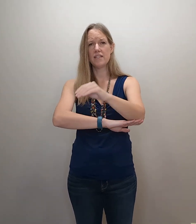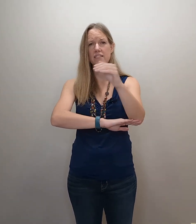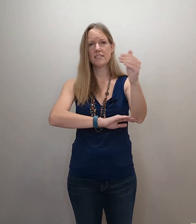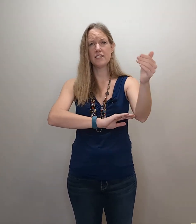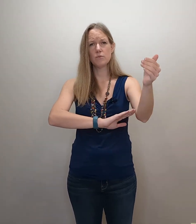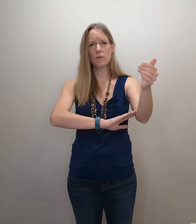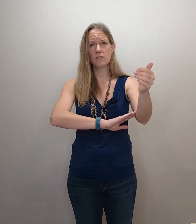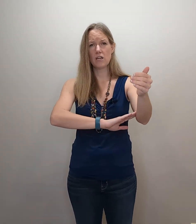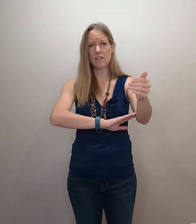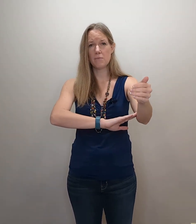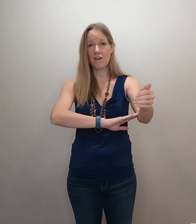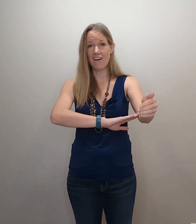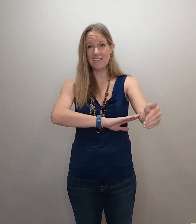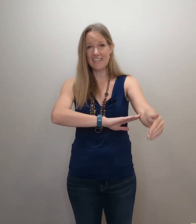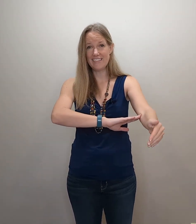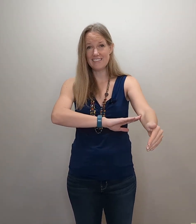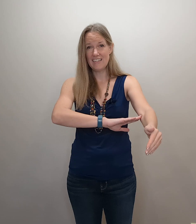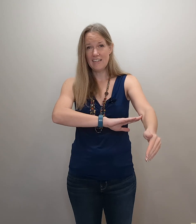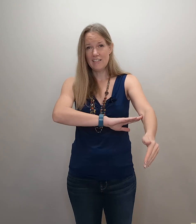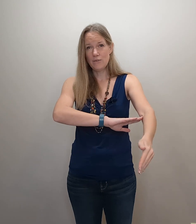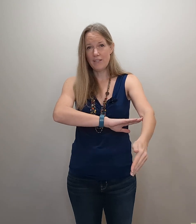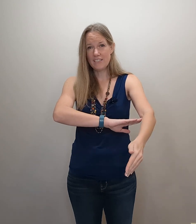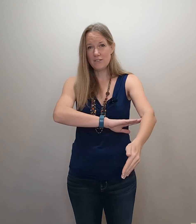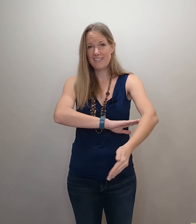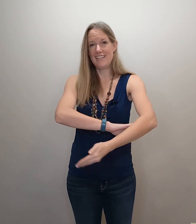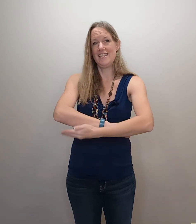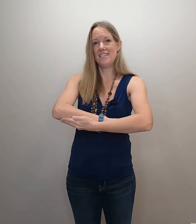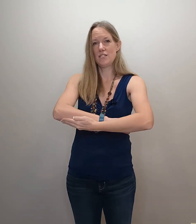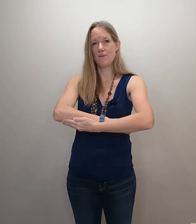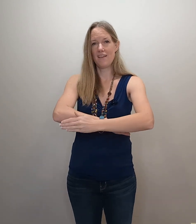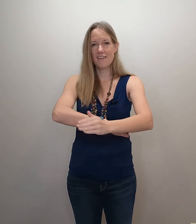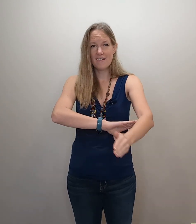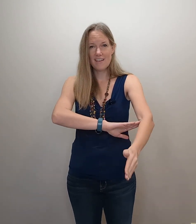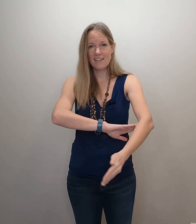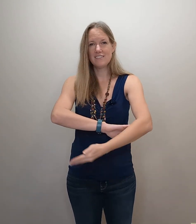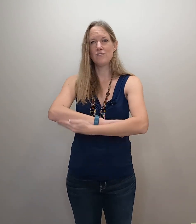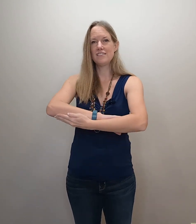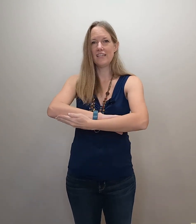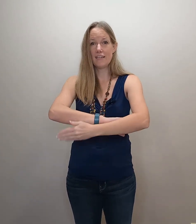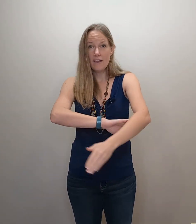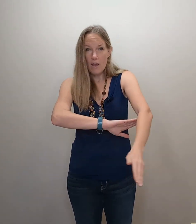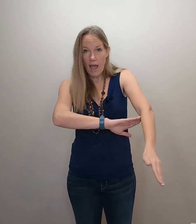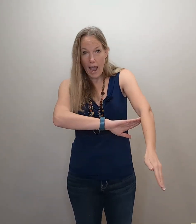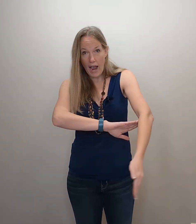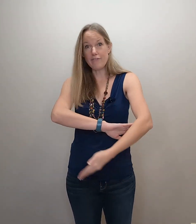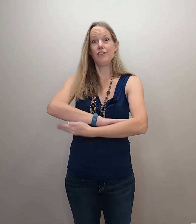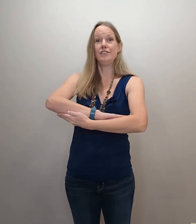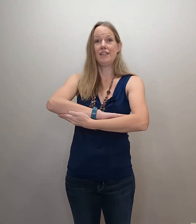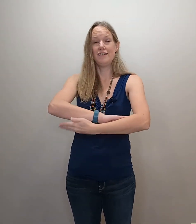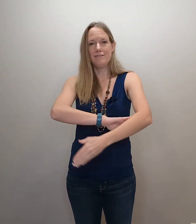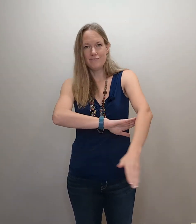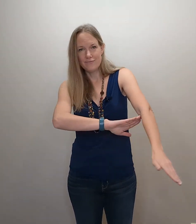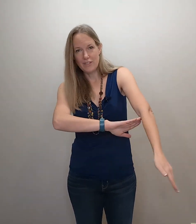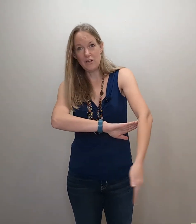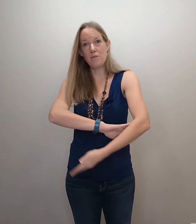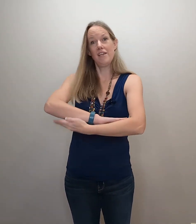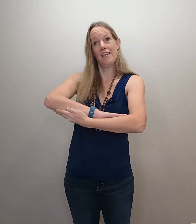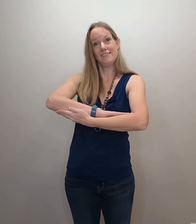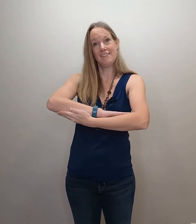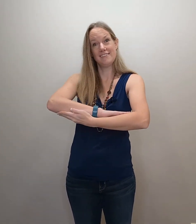in this case, when we're talking about all night, we can do it this way. Okay, so it's like after the sun, you know, when we can't see the